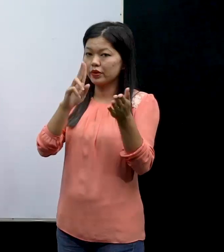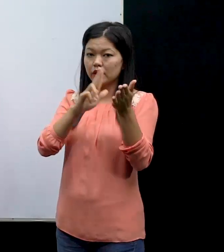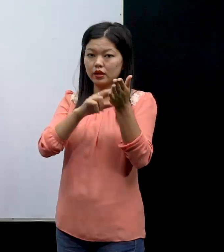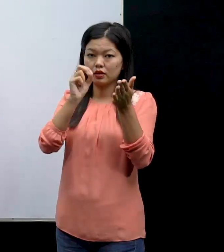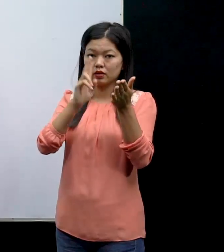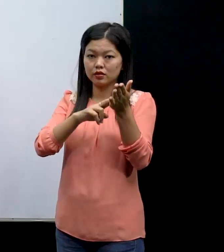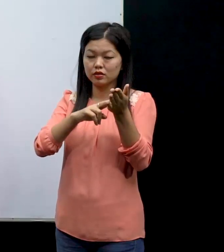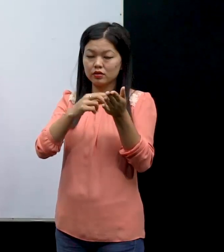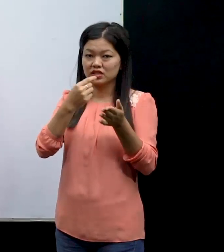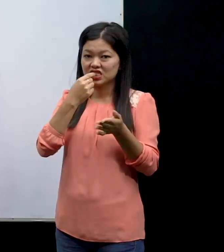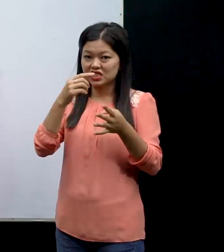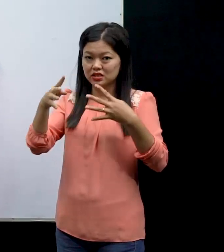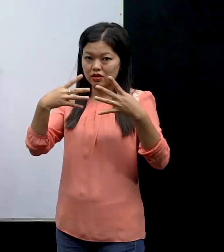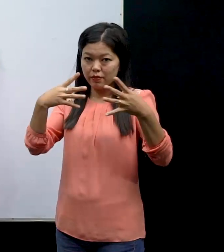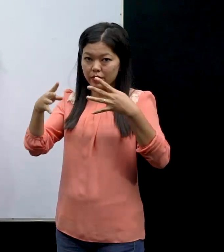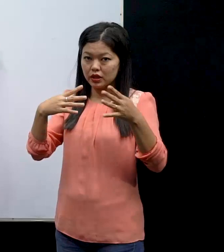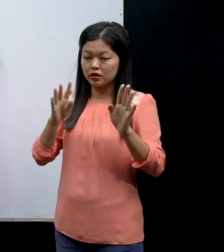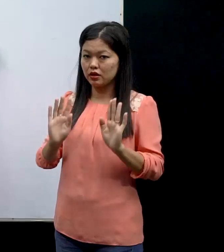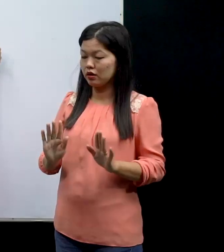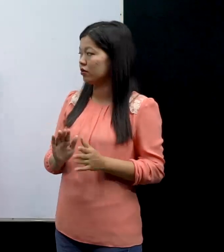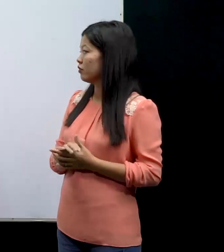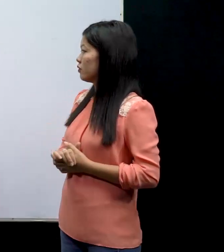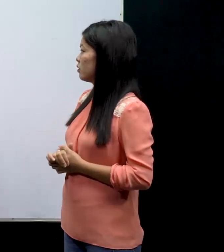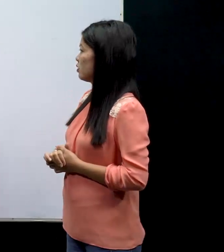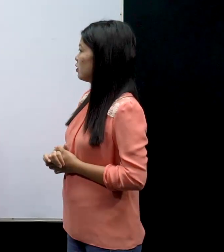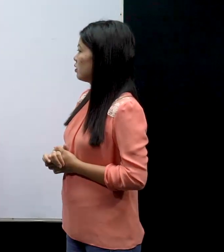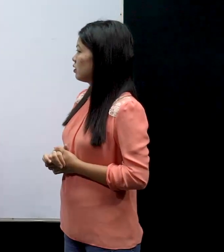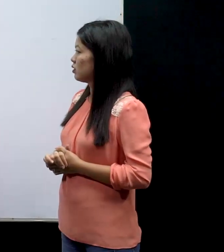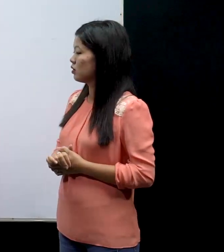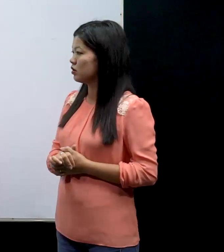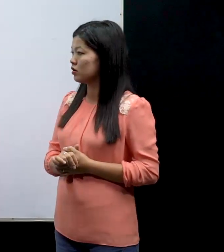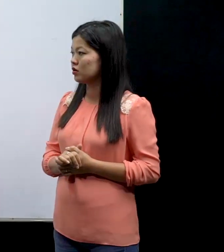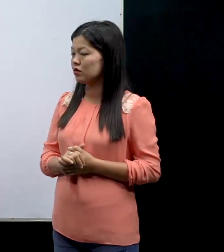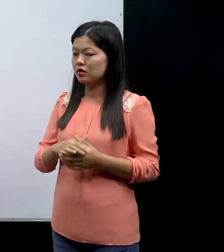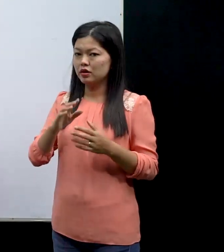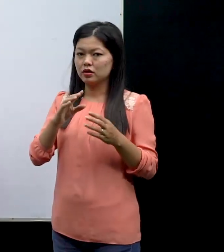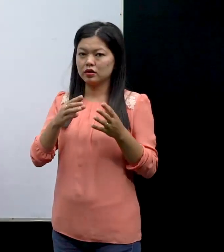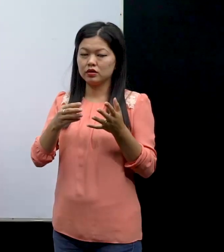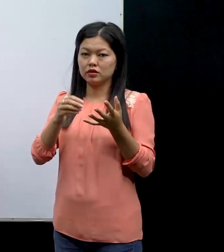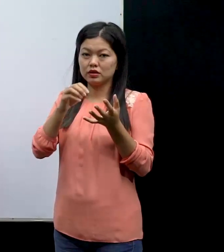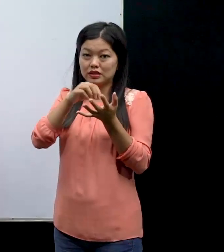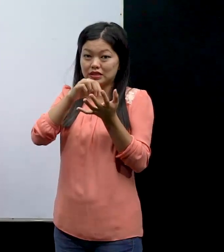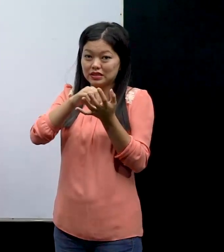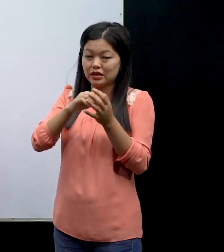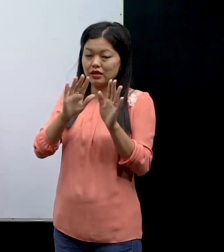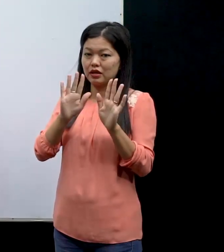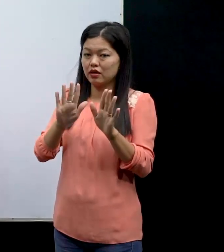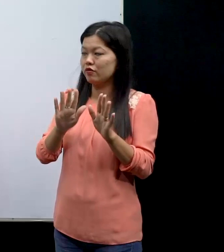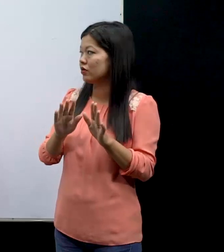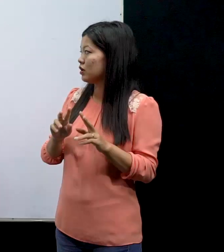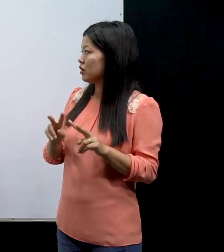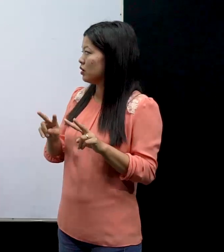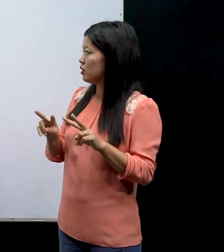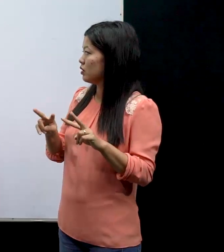non-metal, clear, metal and non-metal, then it contains a charged species, and that